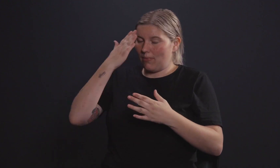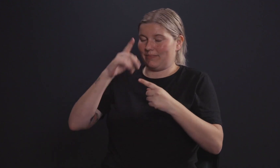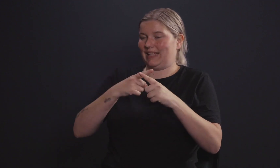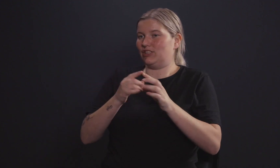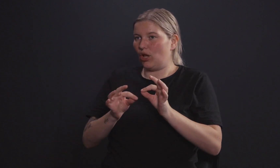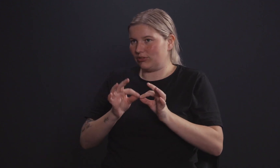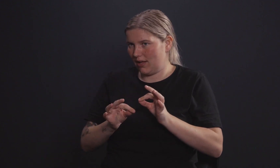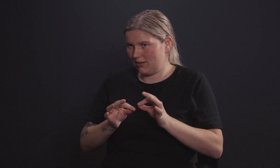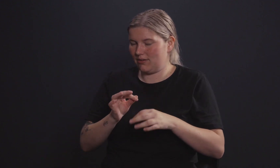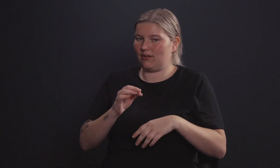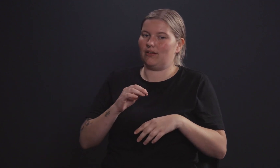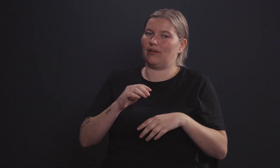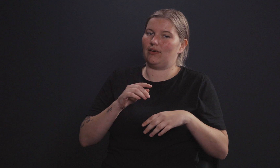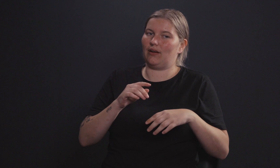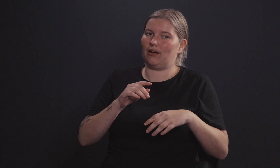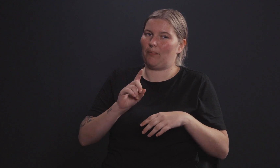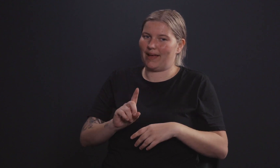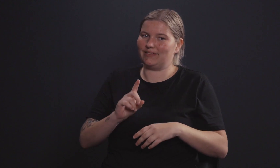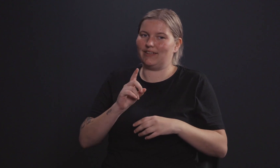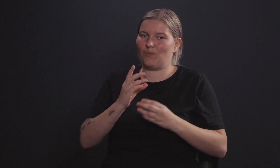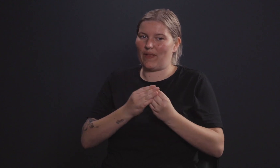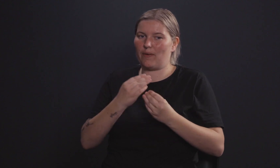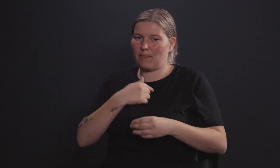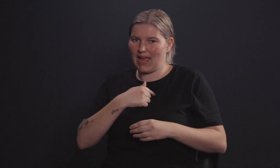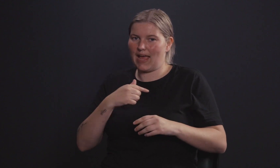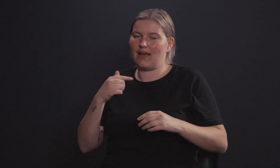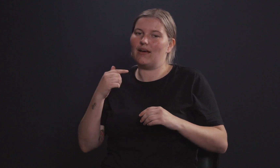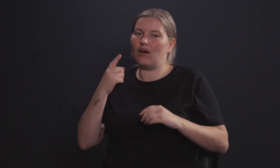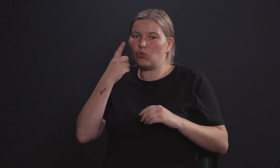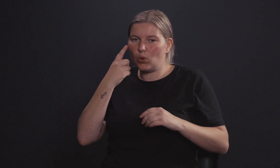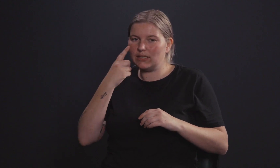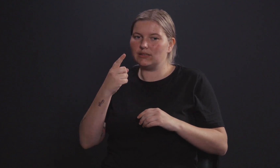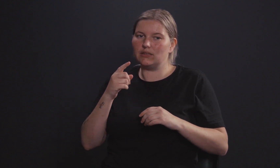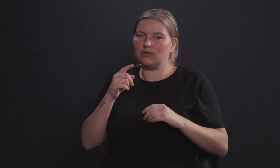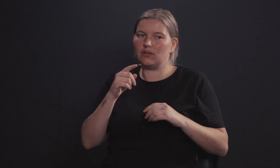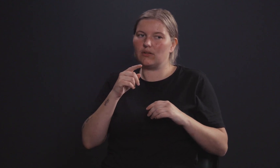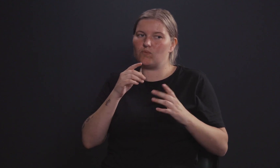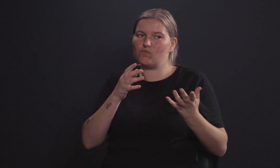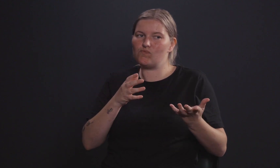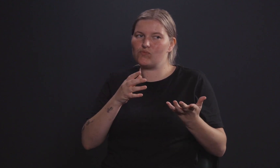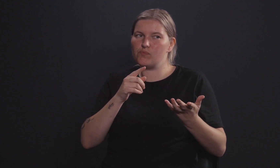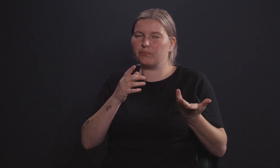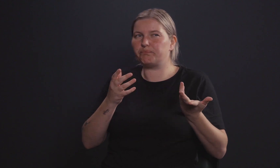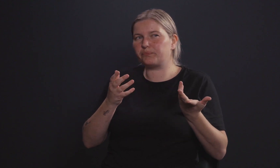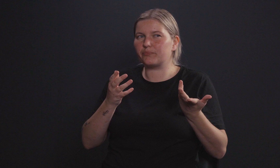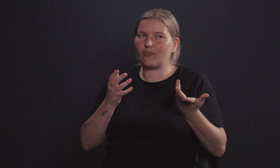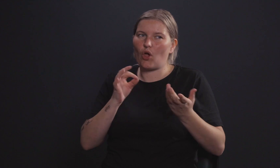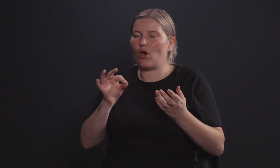did used to work as an interpreter, but I've noticed that with me, I don't mean